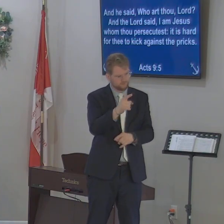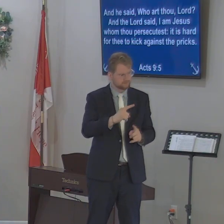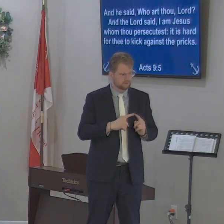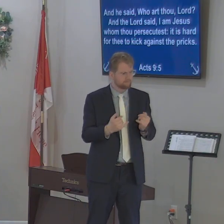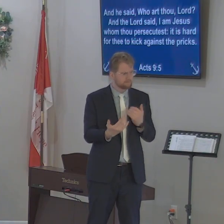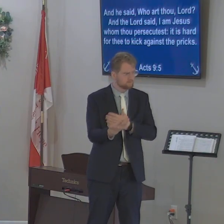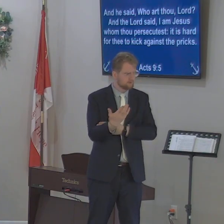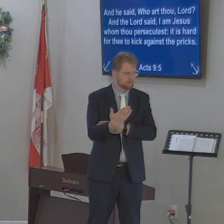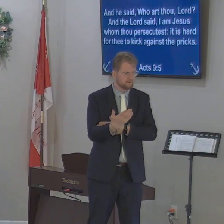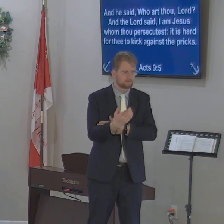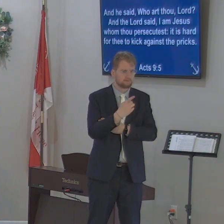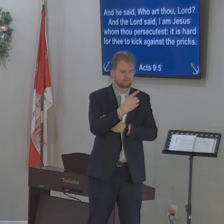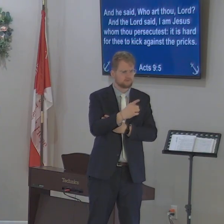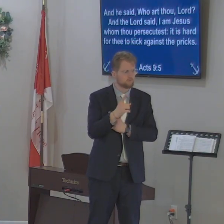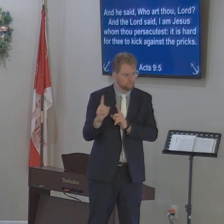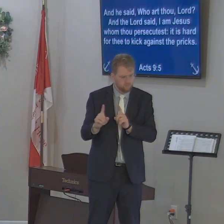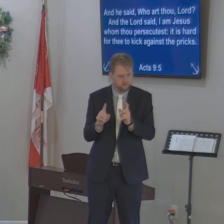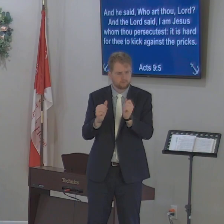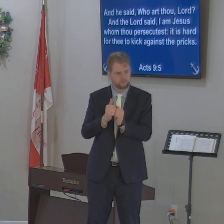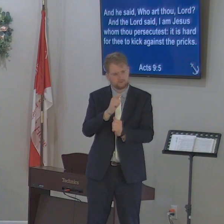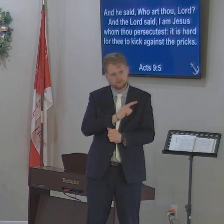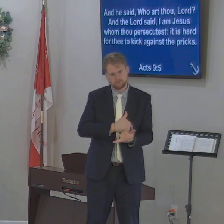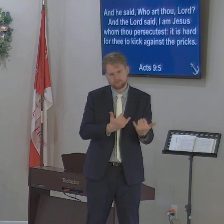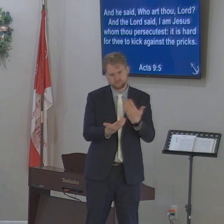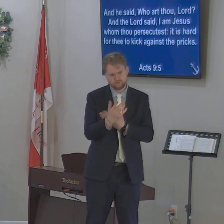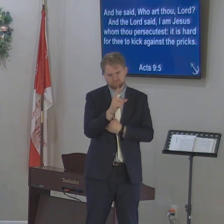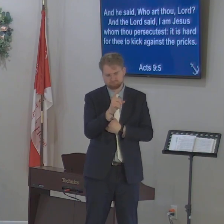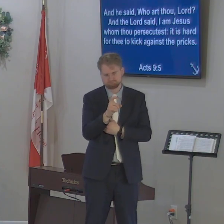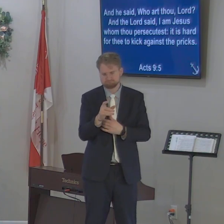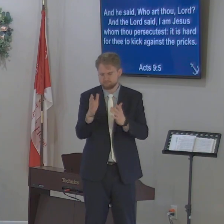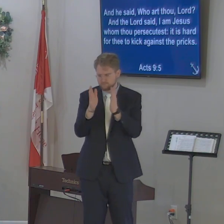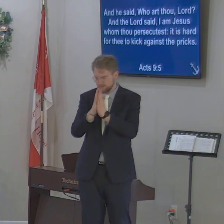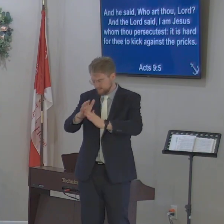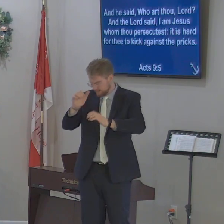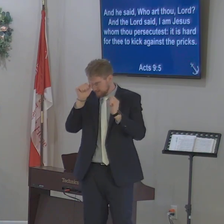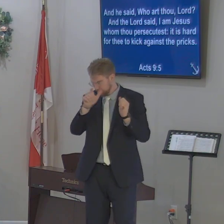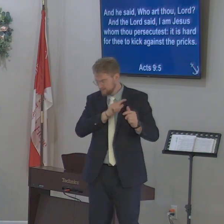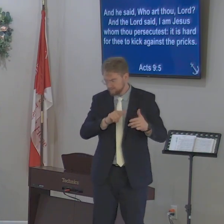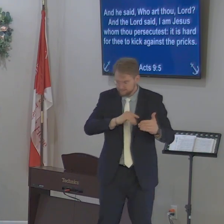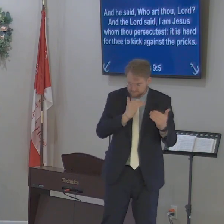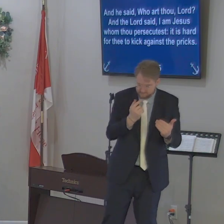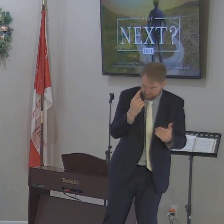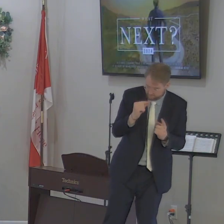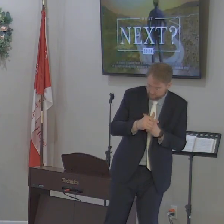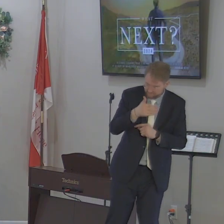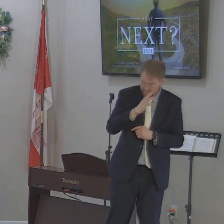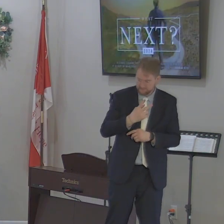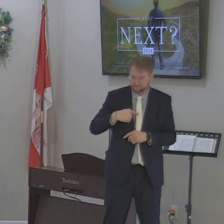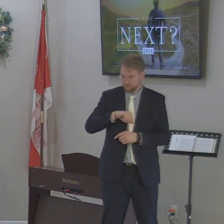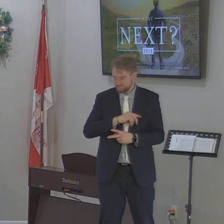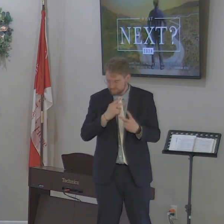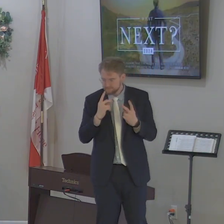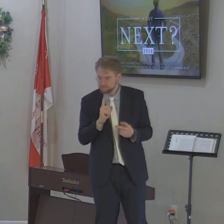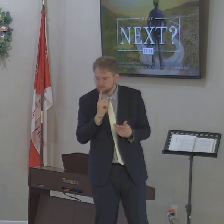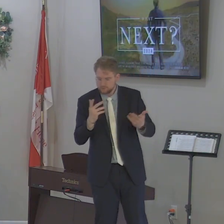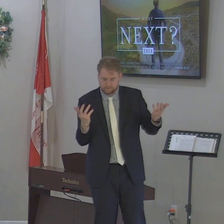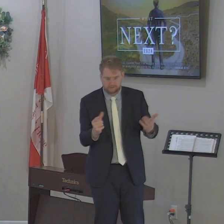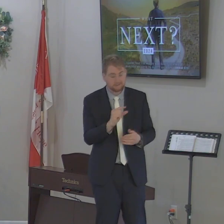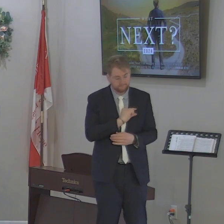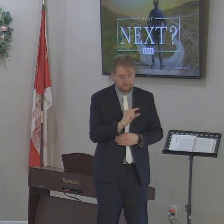Where are you at with your walk with the Lord this morning? God, I thank you, Lord, that we've seen in the truths here. Conviction hurts, God, as it